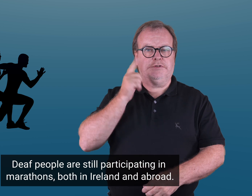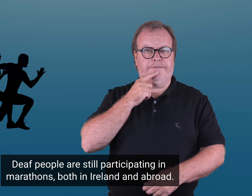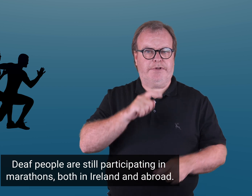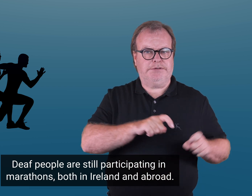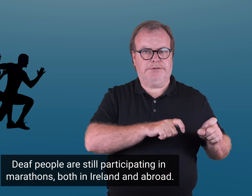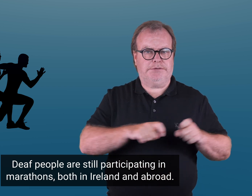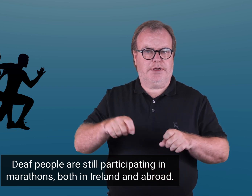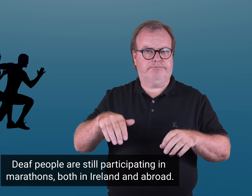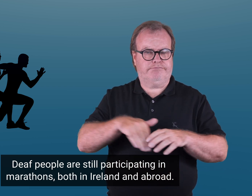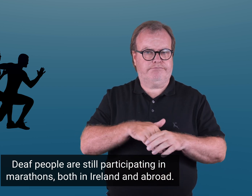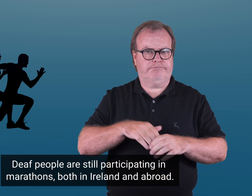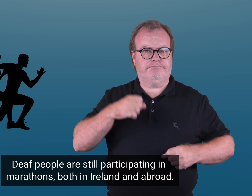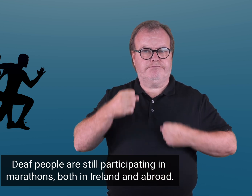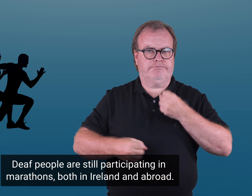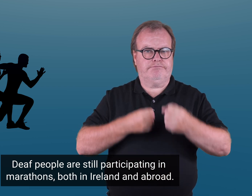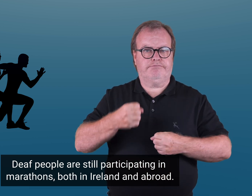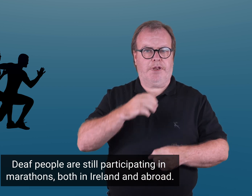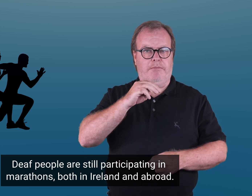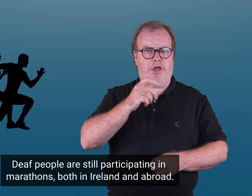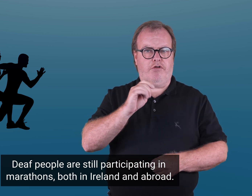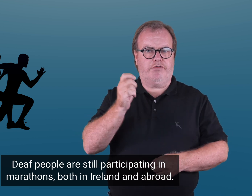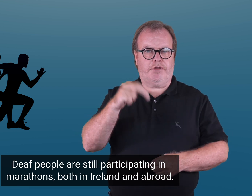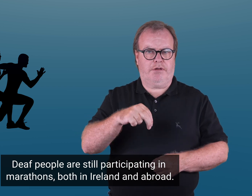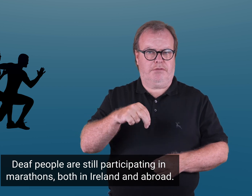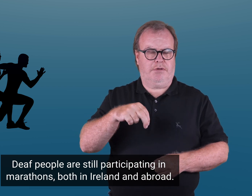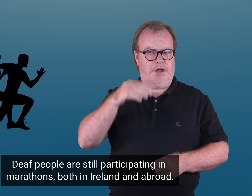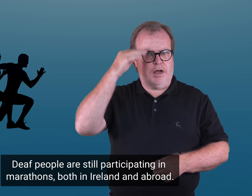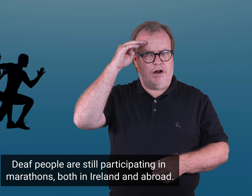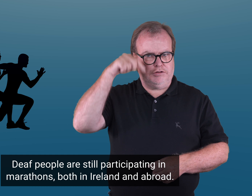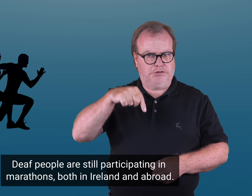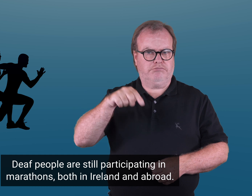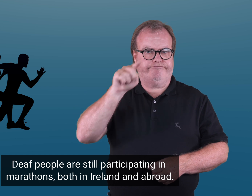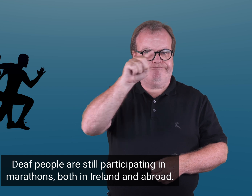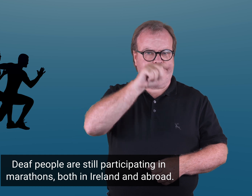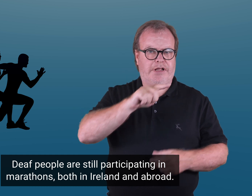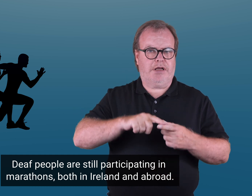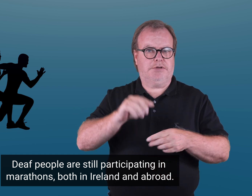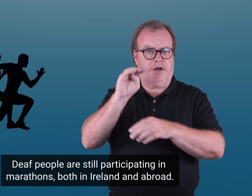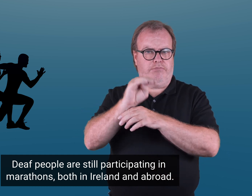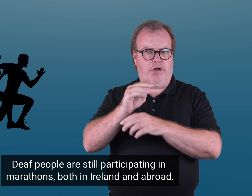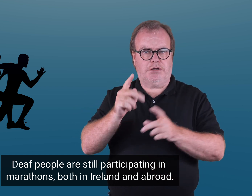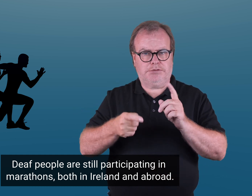Deaf people are still participating in marathons, both in Ireland and abroad.